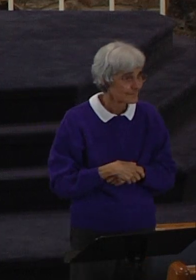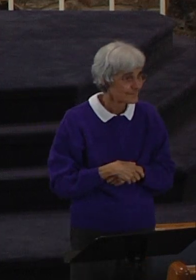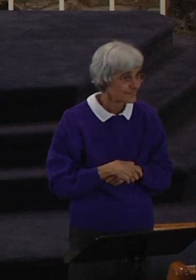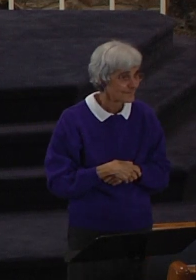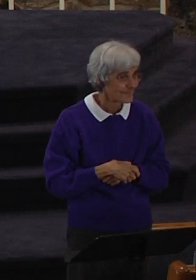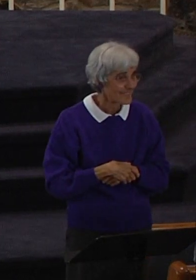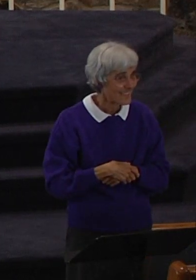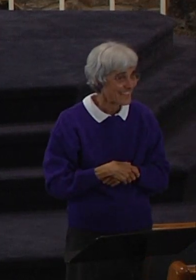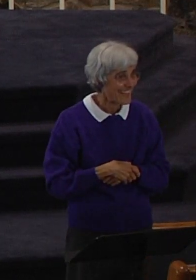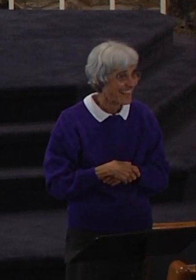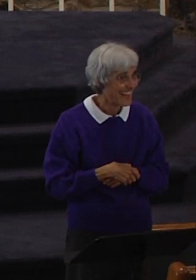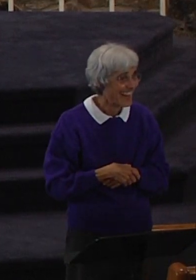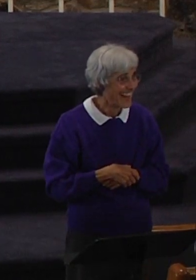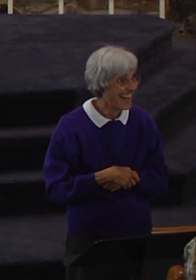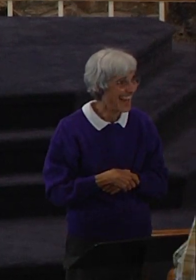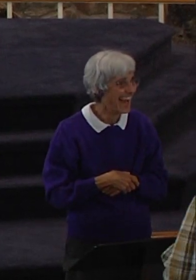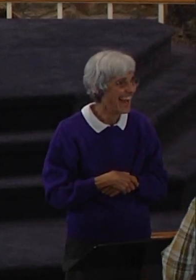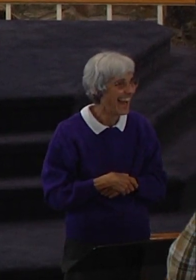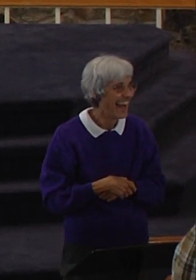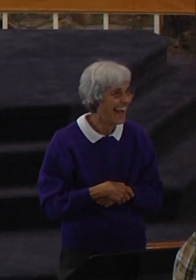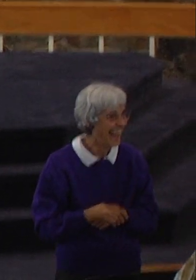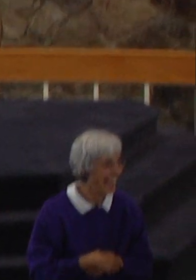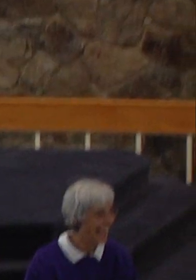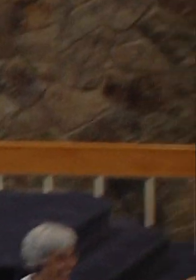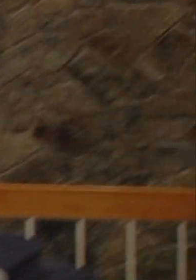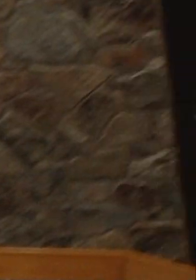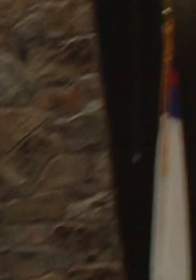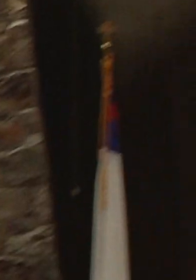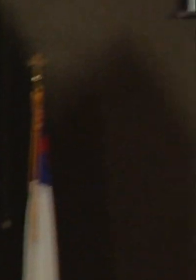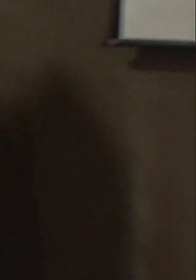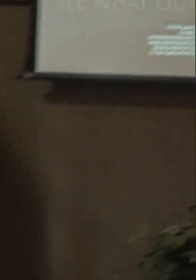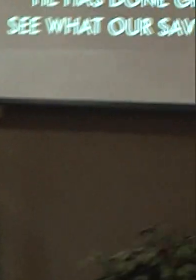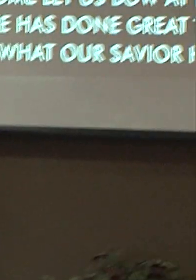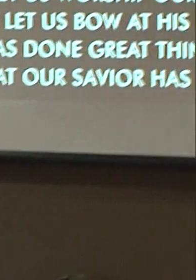maybe, yeah. And let's praise the Lord, huh? Good.